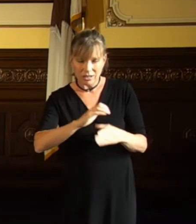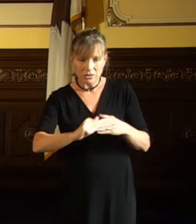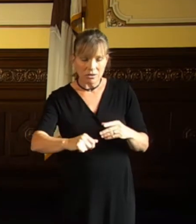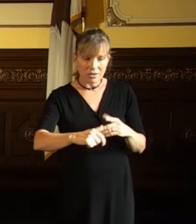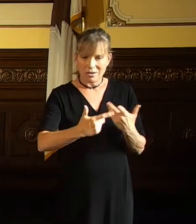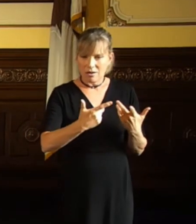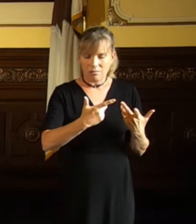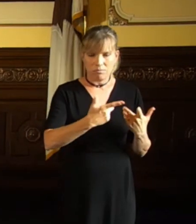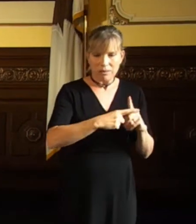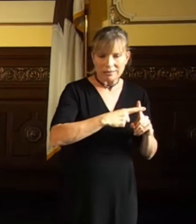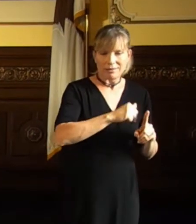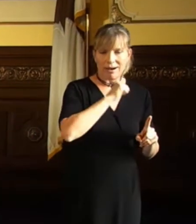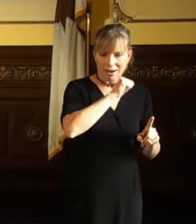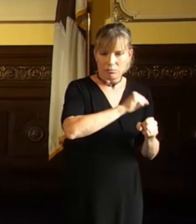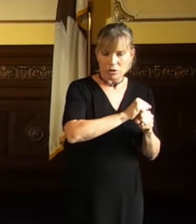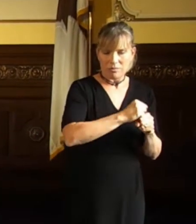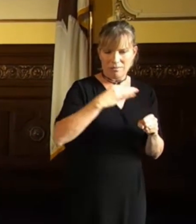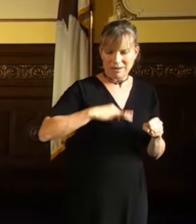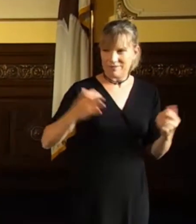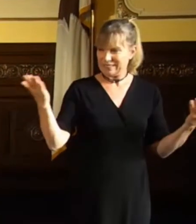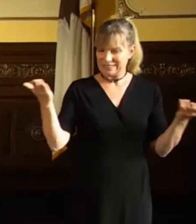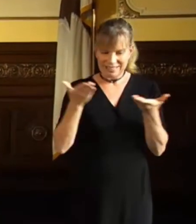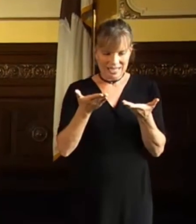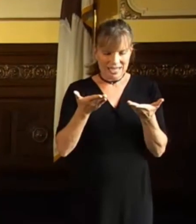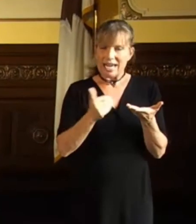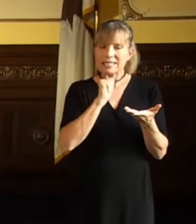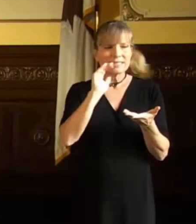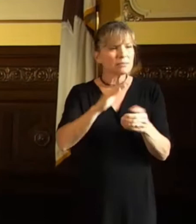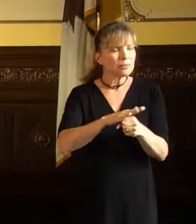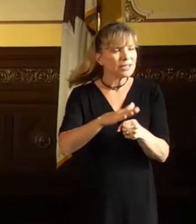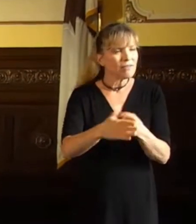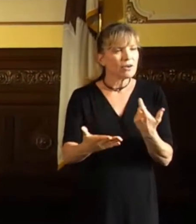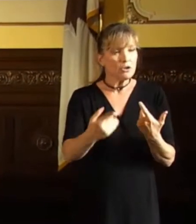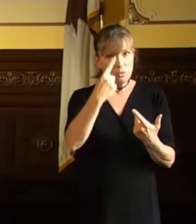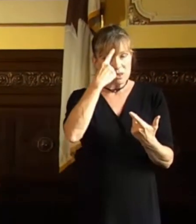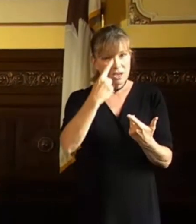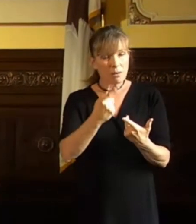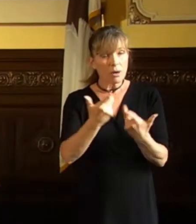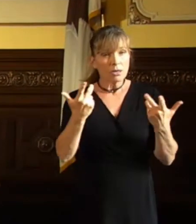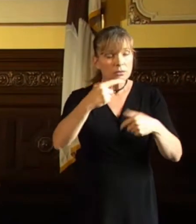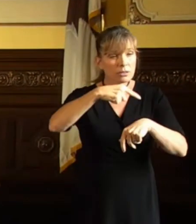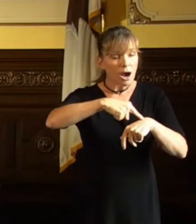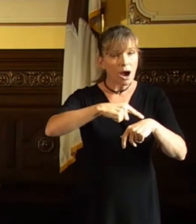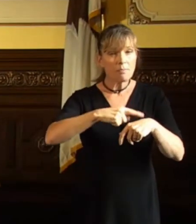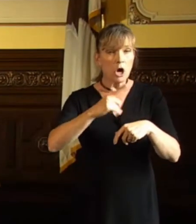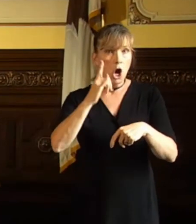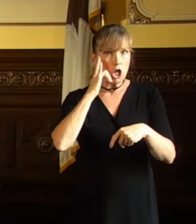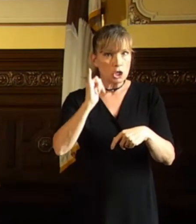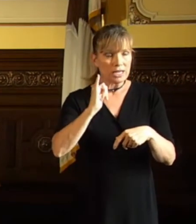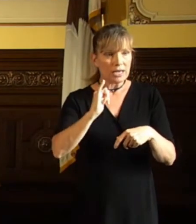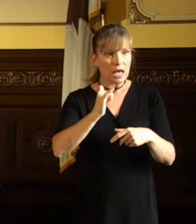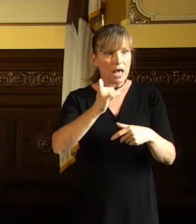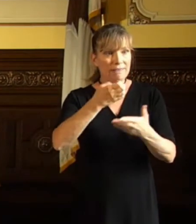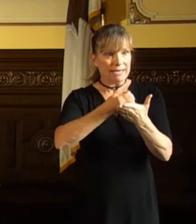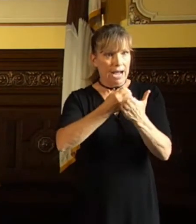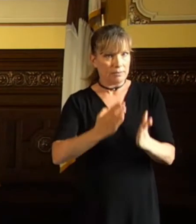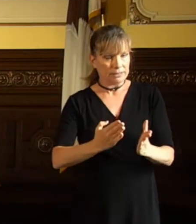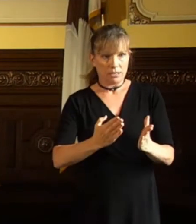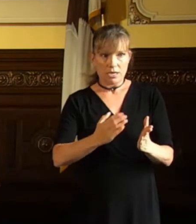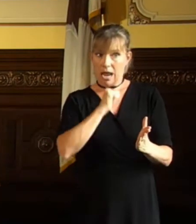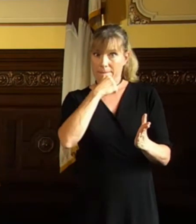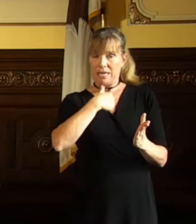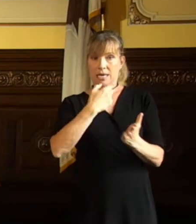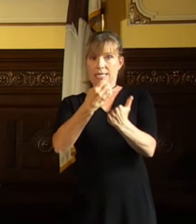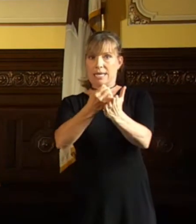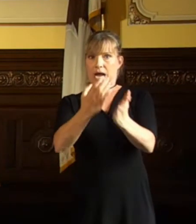the existing unemployment benefits, doesn't seem to be enough. And when you think about the amount of time that it looks like that the economists, not me,